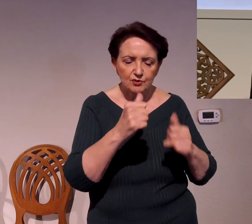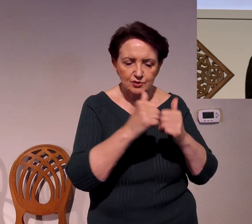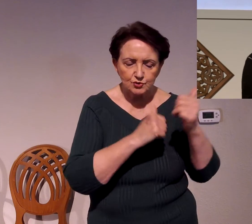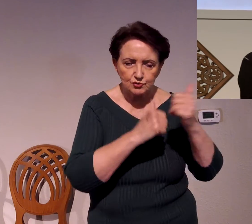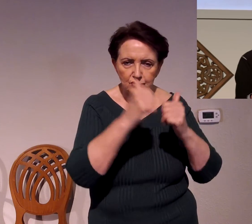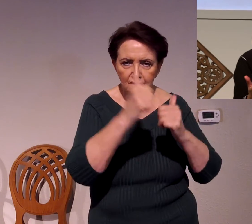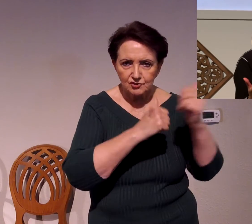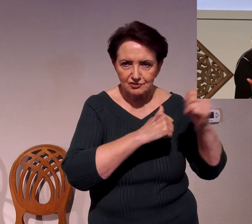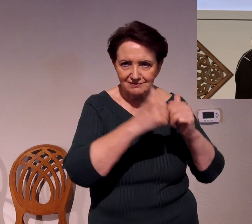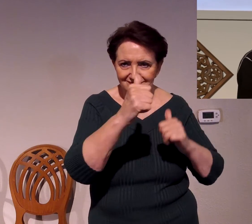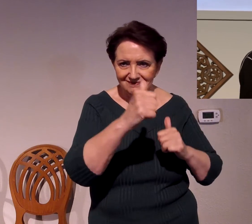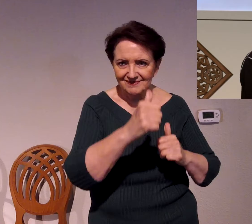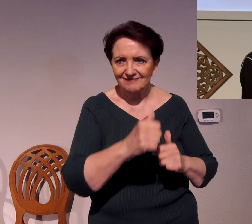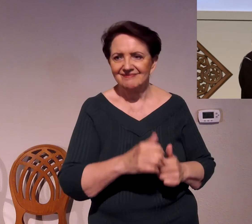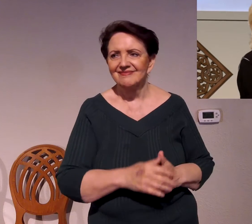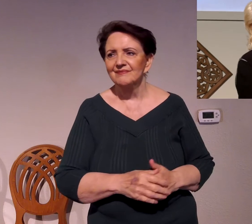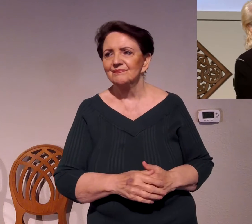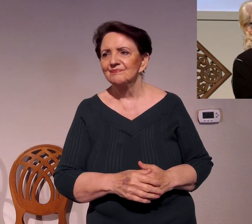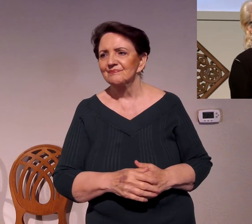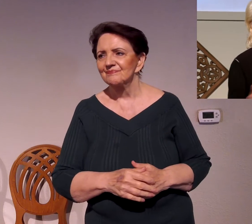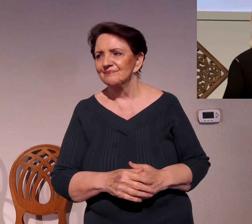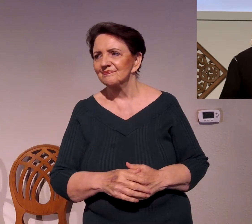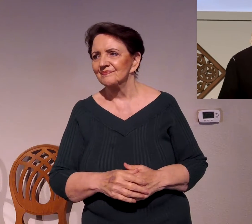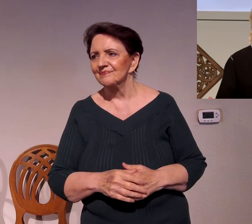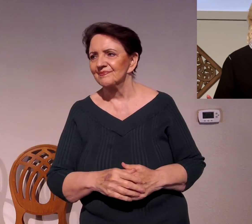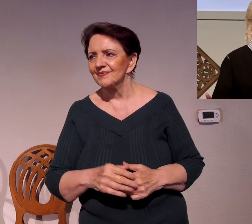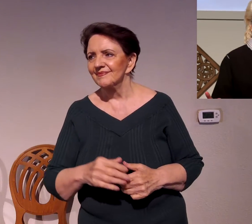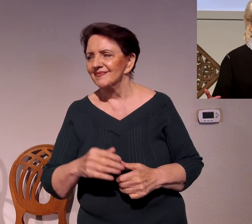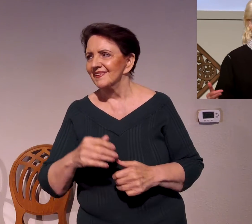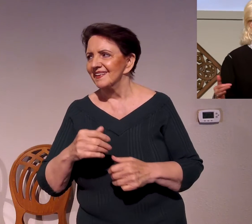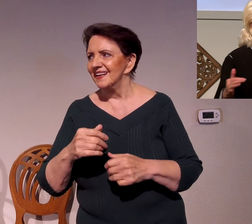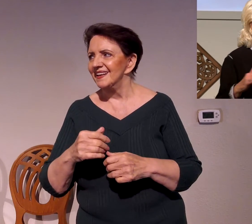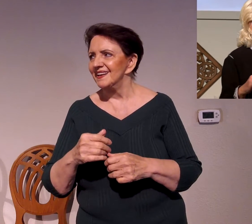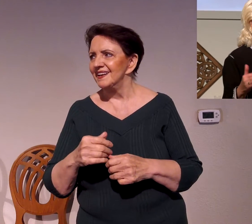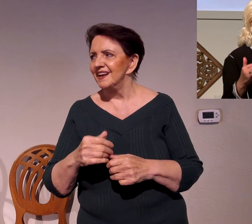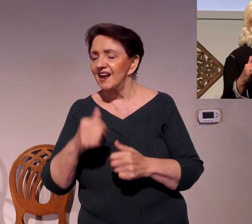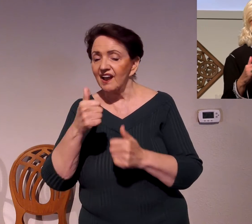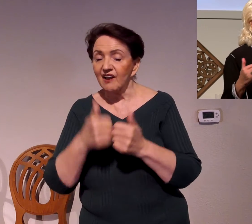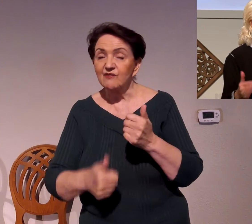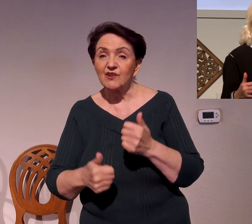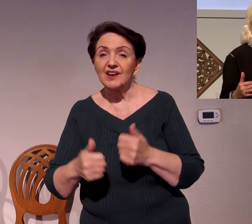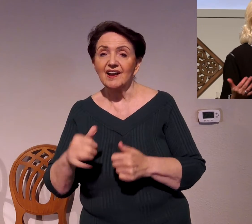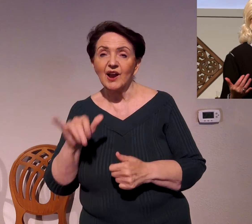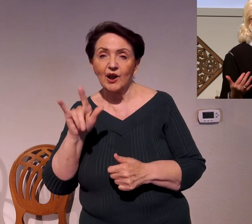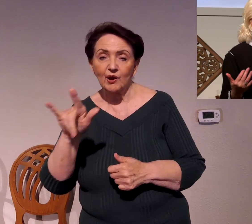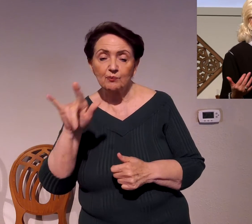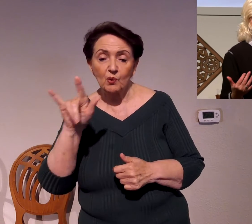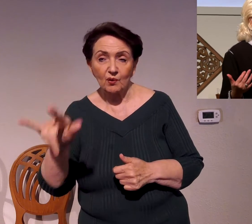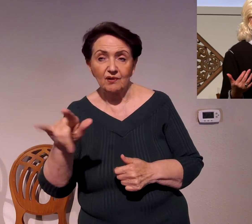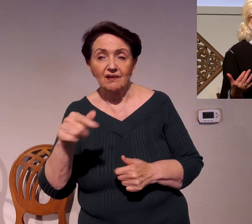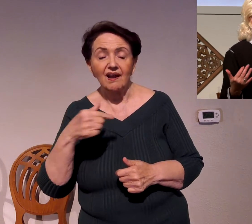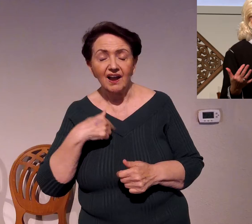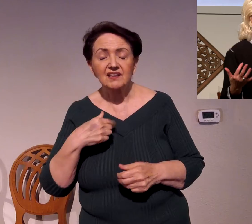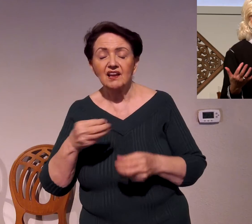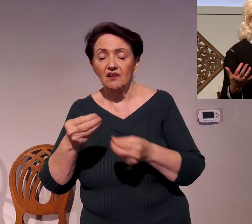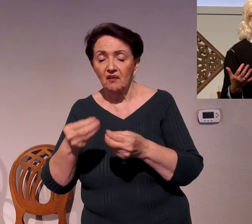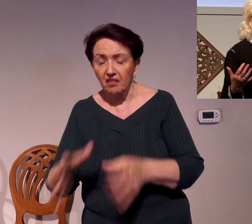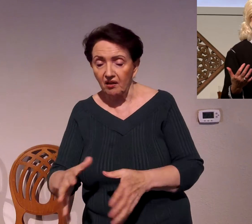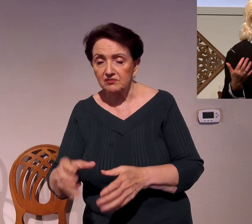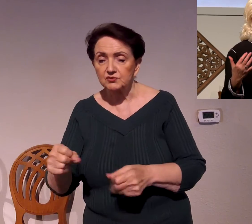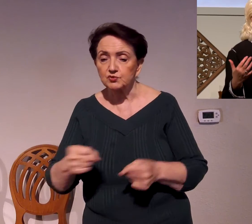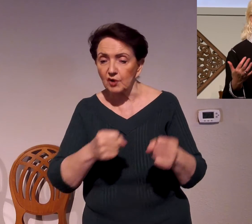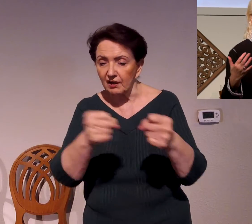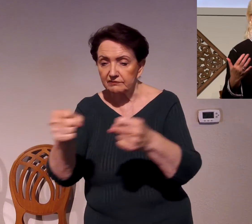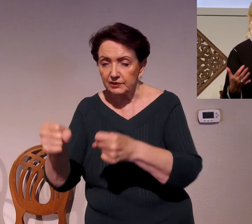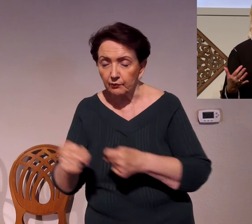is not only every highway in the world is under construction, so is every airport. I've gotten lost in the last 3 airports I've driven around because of the